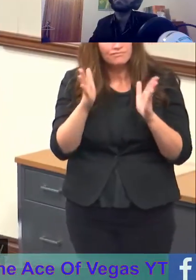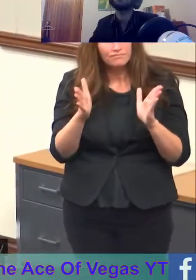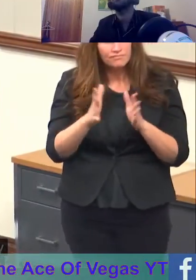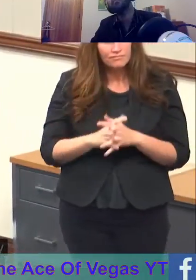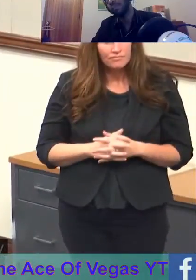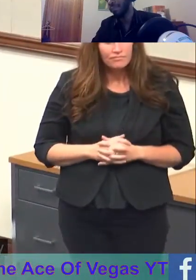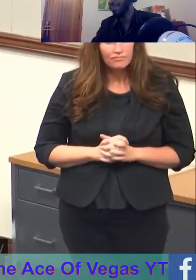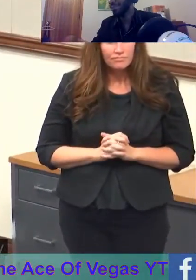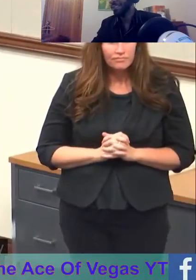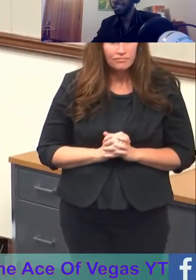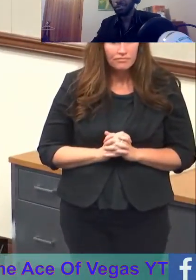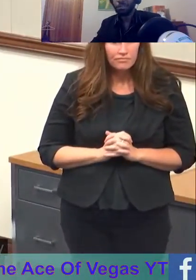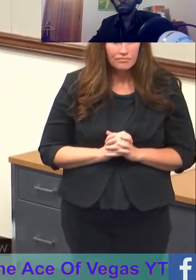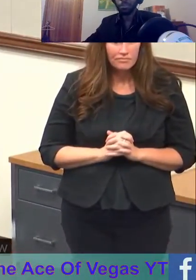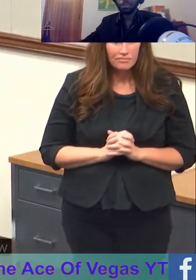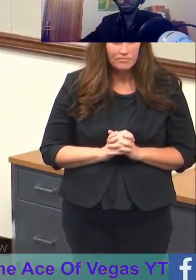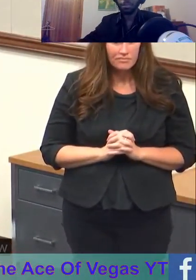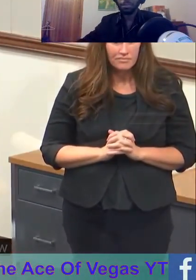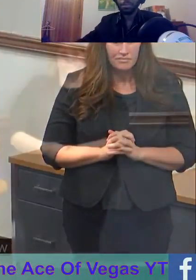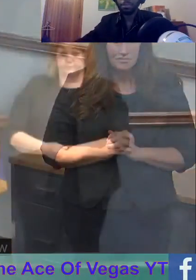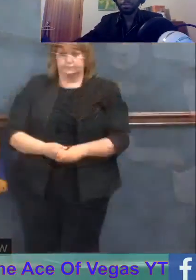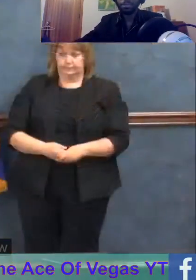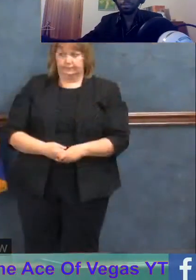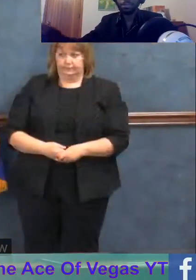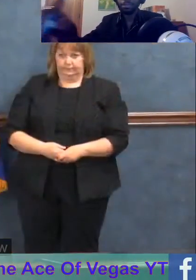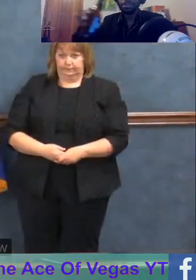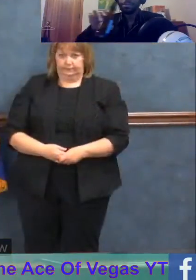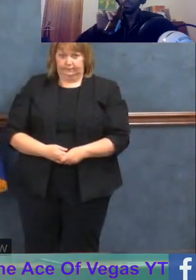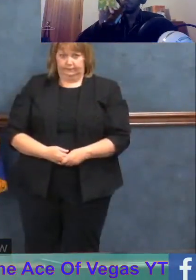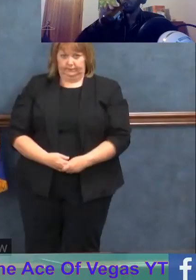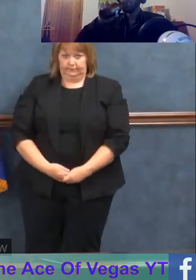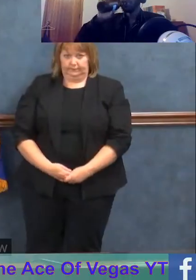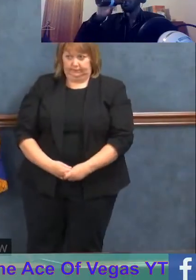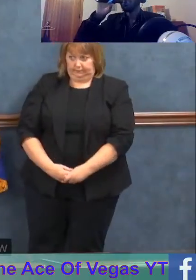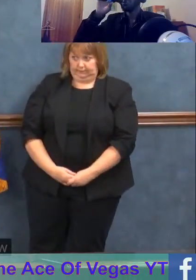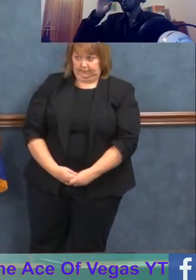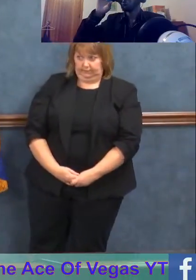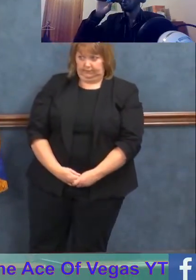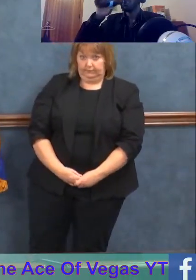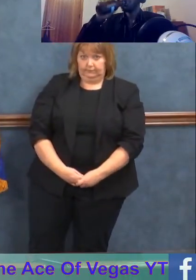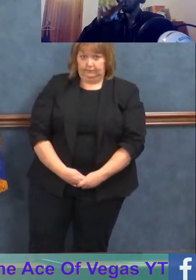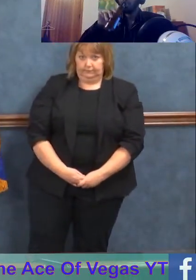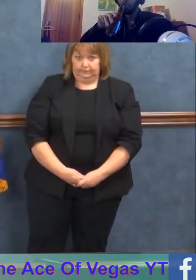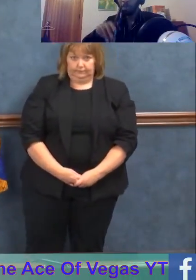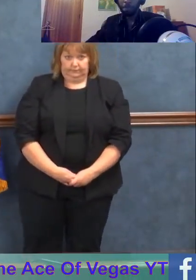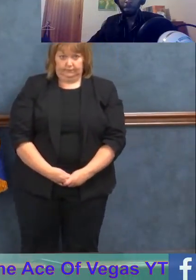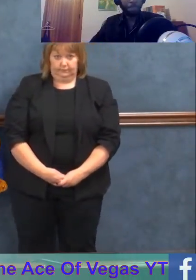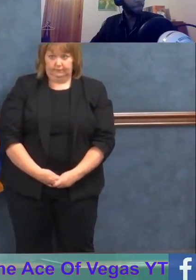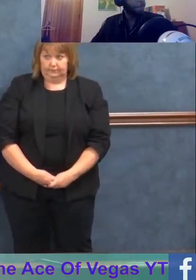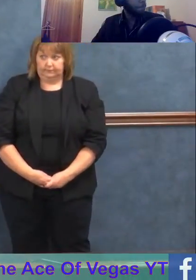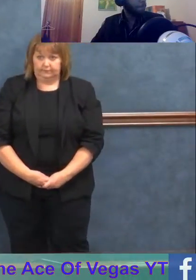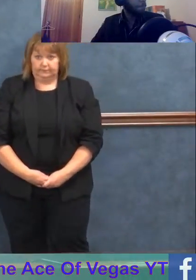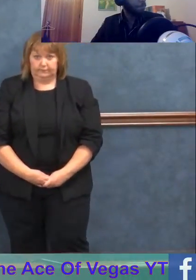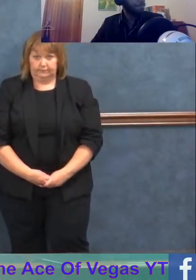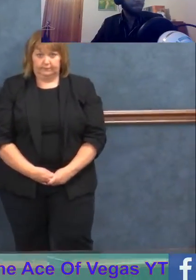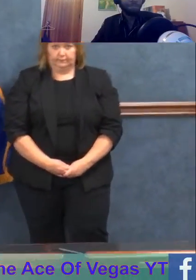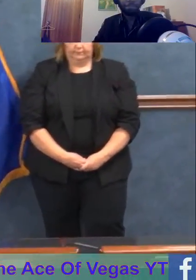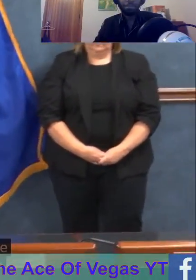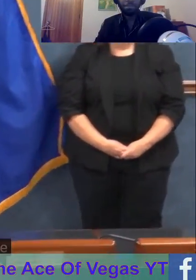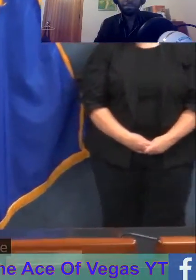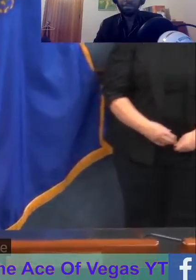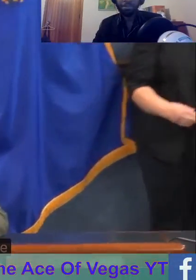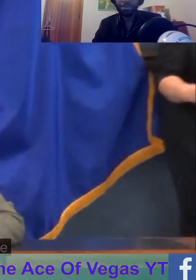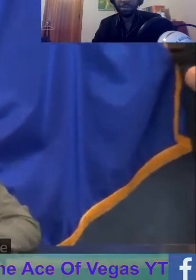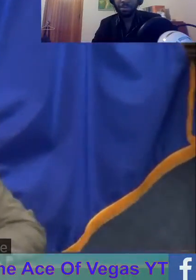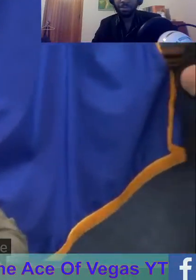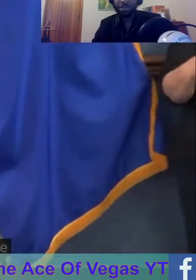believe in having a press conference, just have a press conference. It was a little bit better than 2 weeks ago that we had the press conference. We've wrapped up a legislative session, and we'll